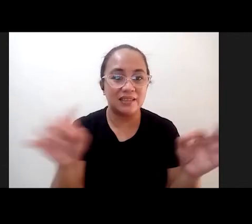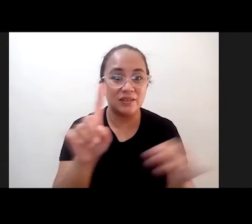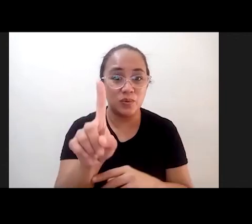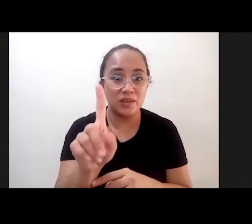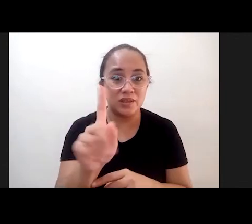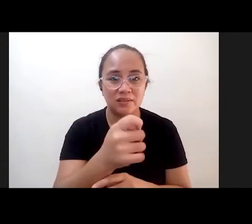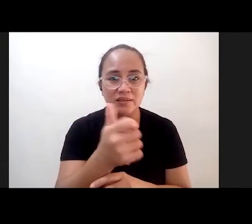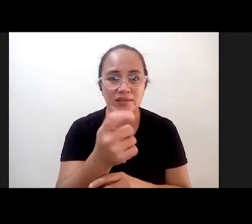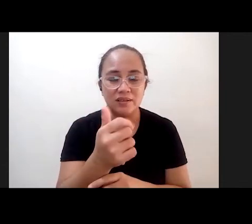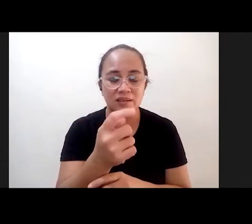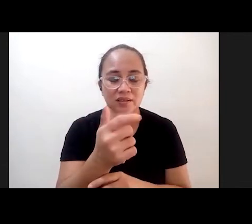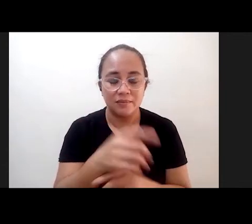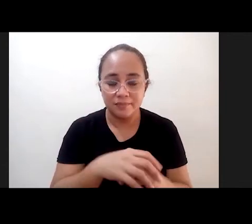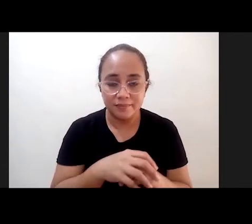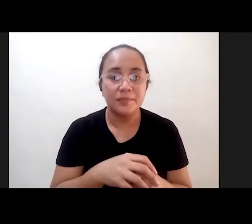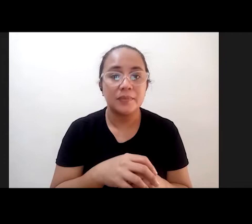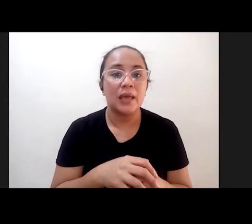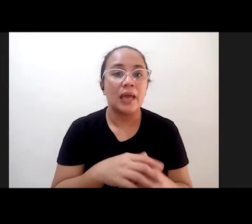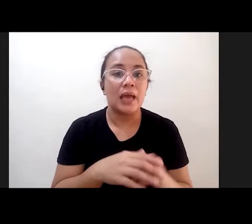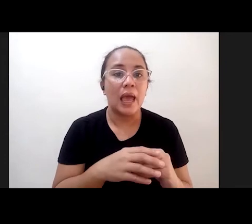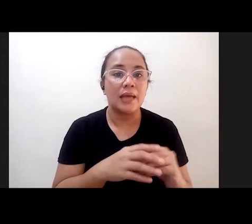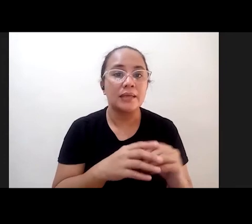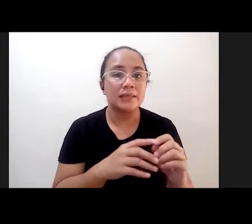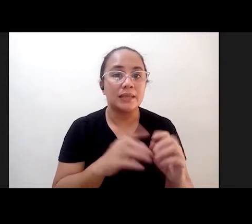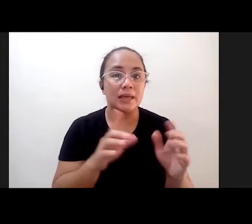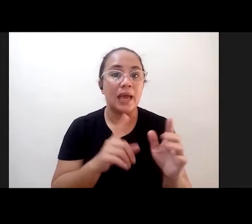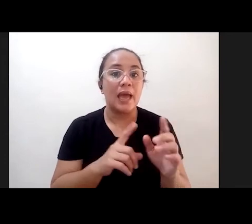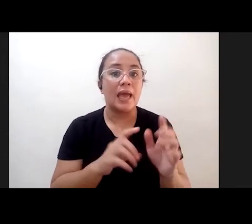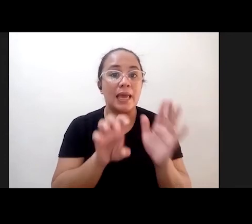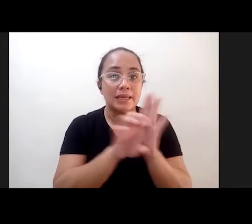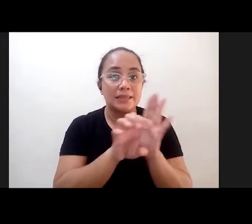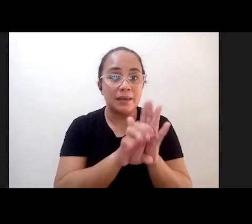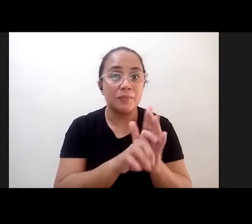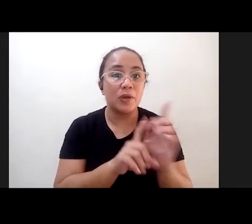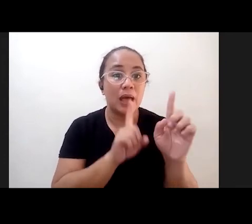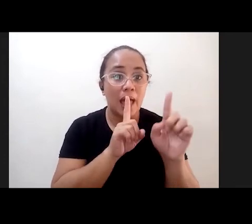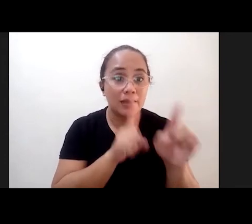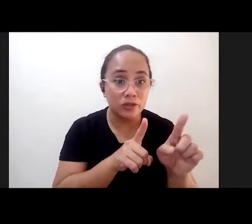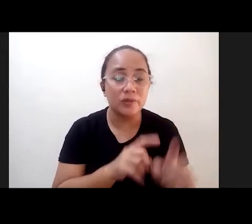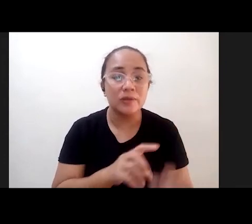and then have an answer example 6,